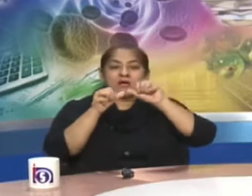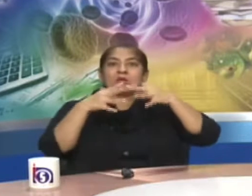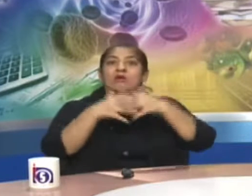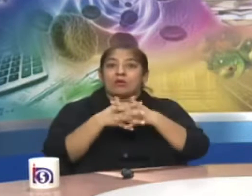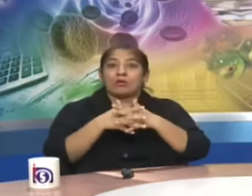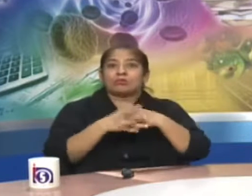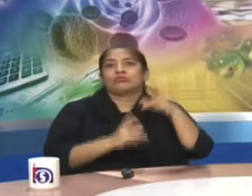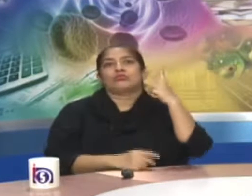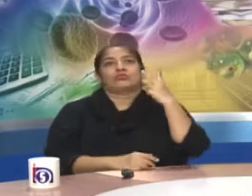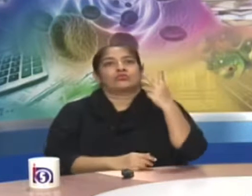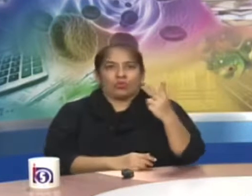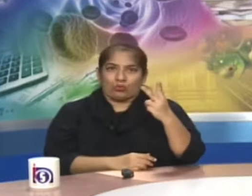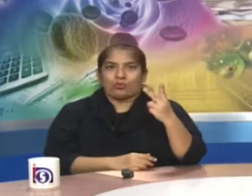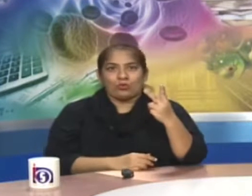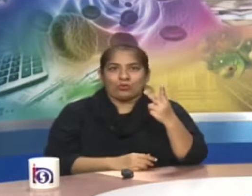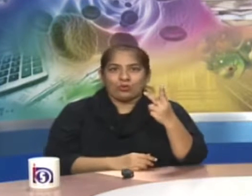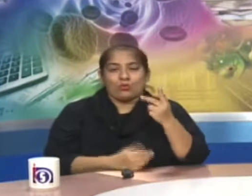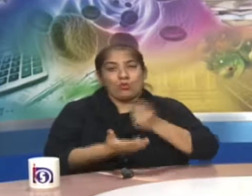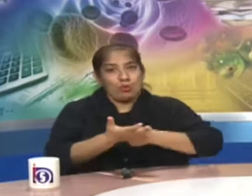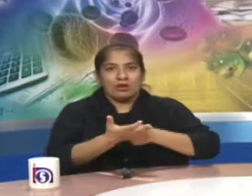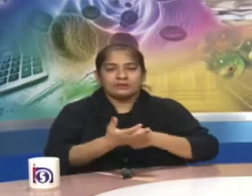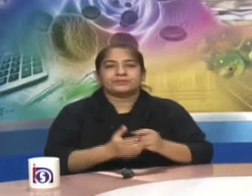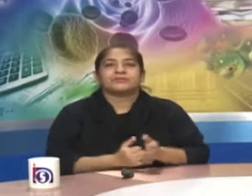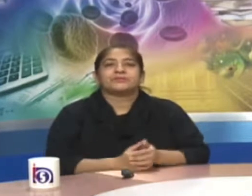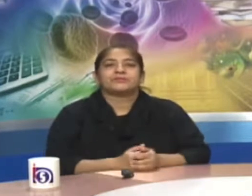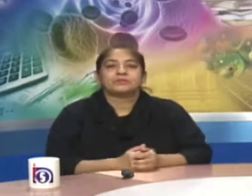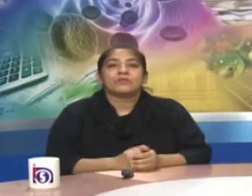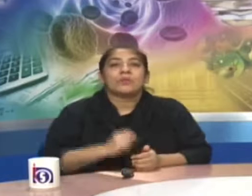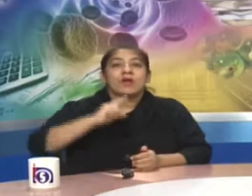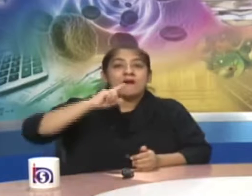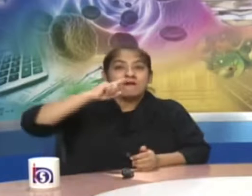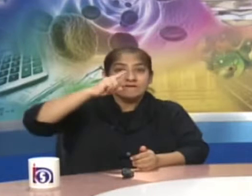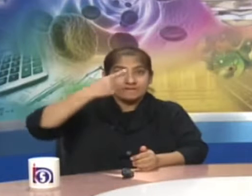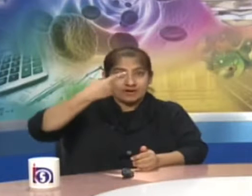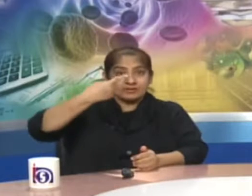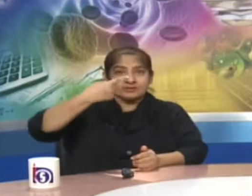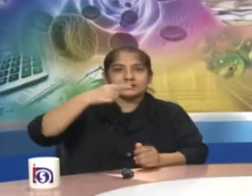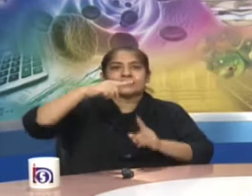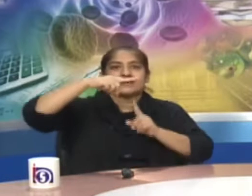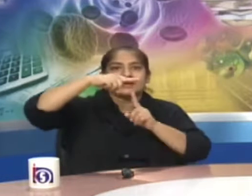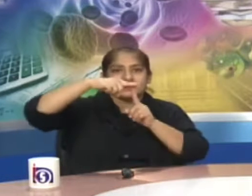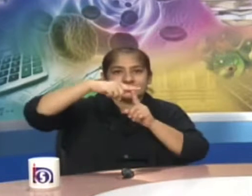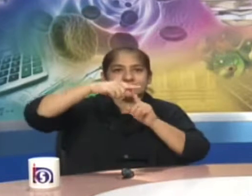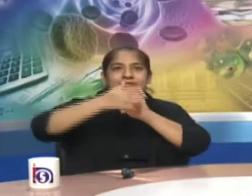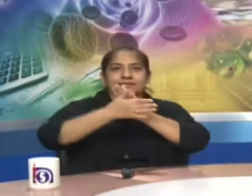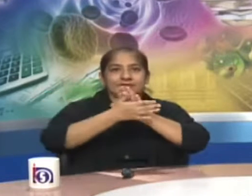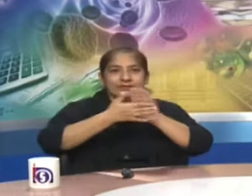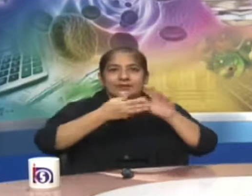government sector, there are different laws. We can say that there are 2 main laws. The first one is